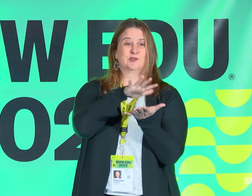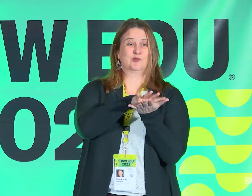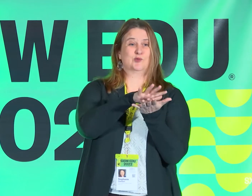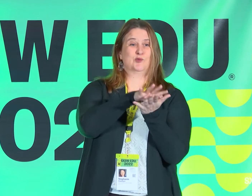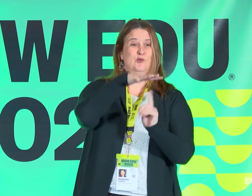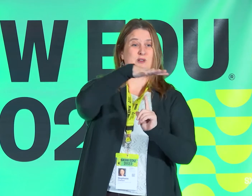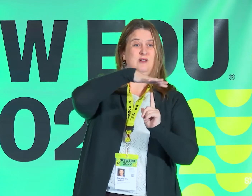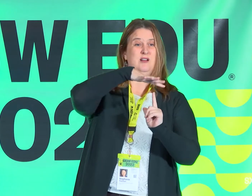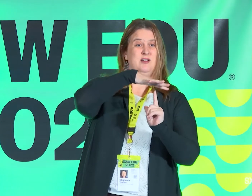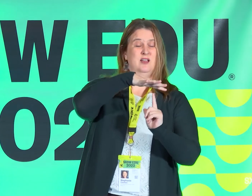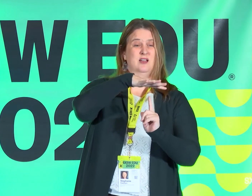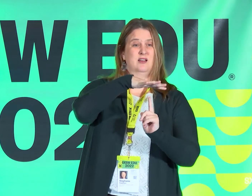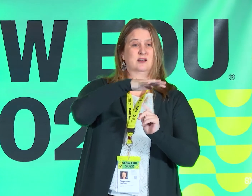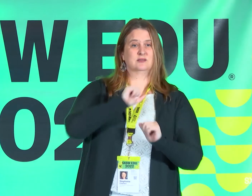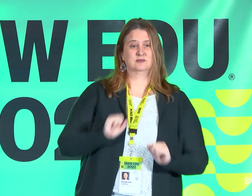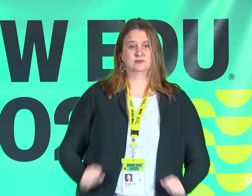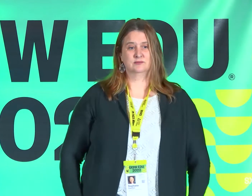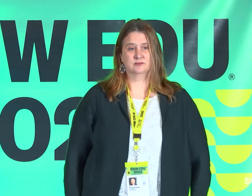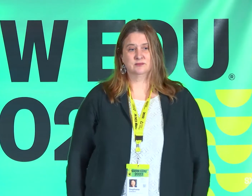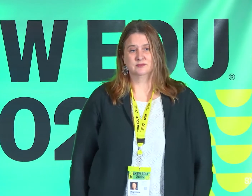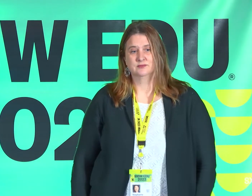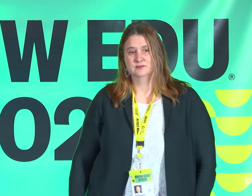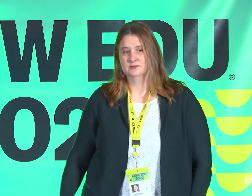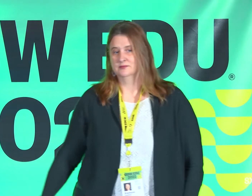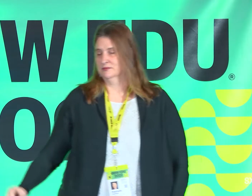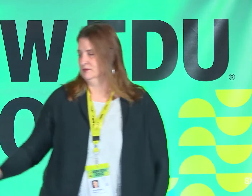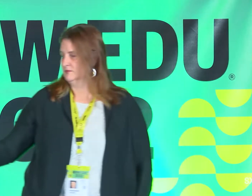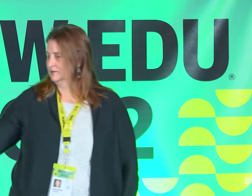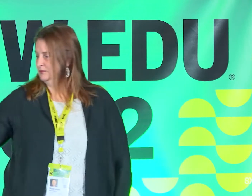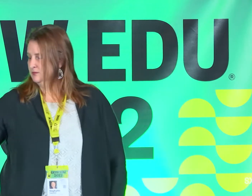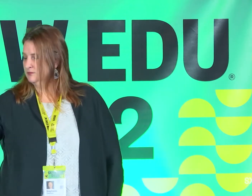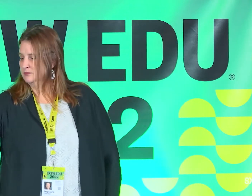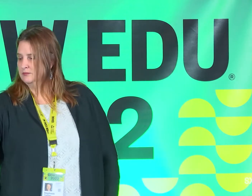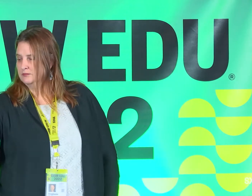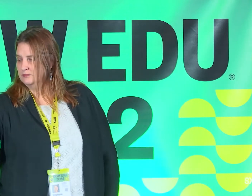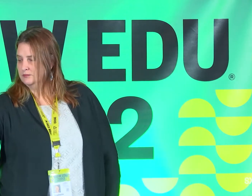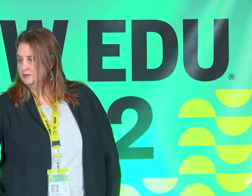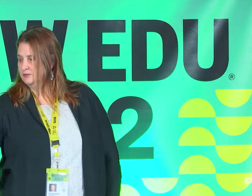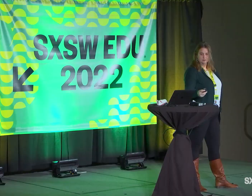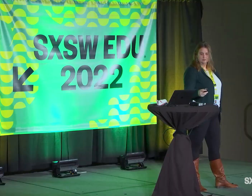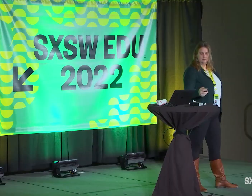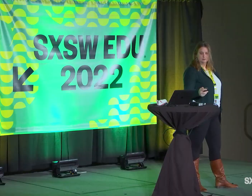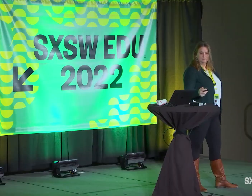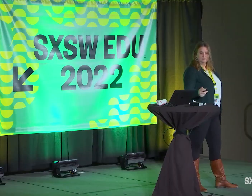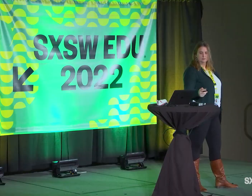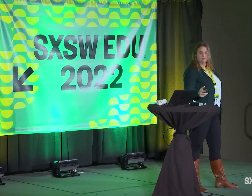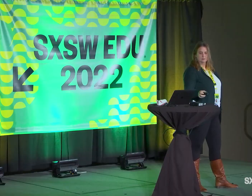behaviors throughout different contexts, specifically in the educational setting.